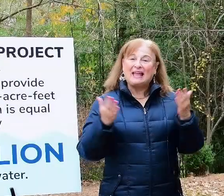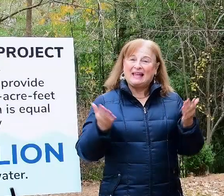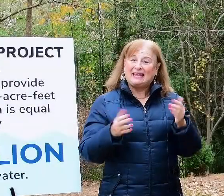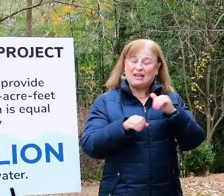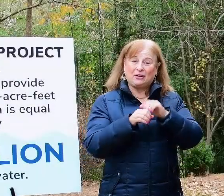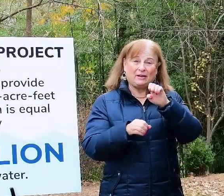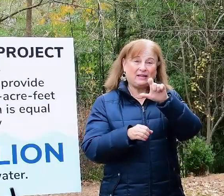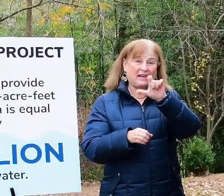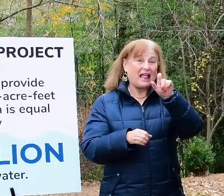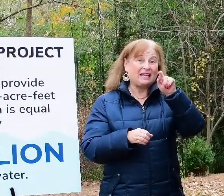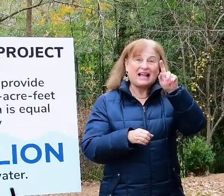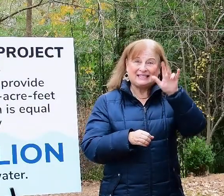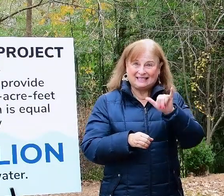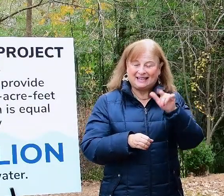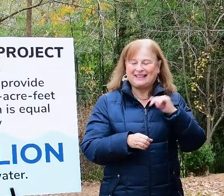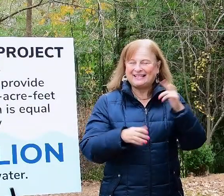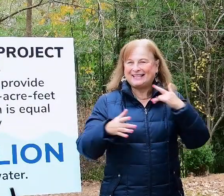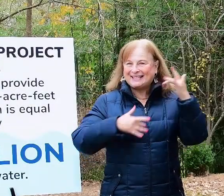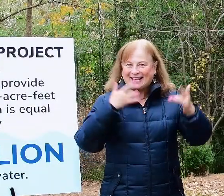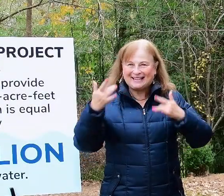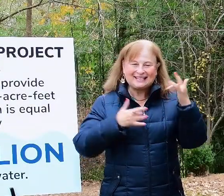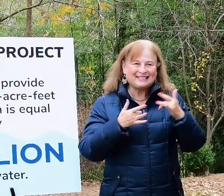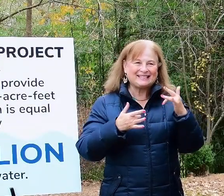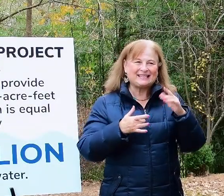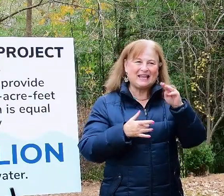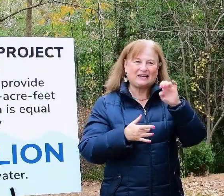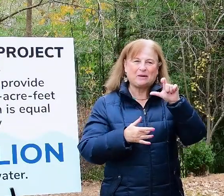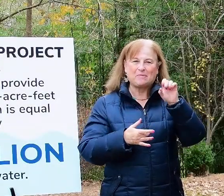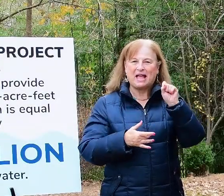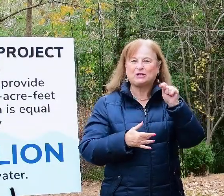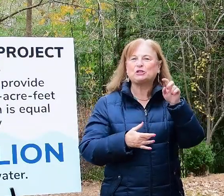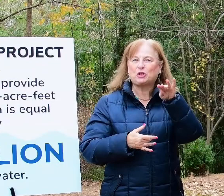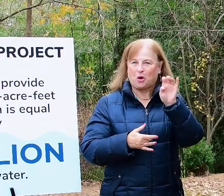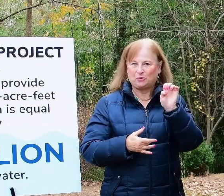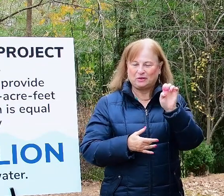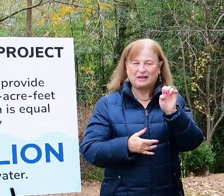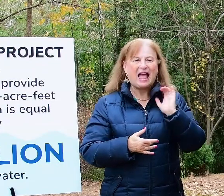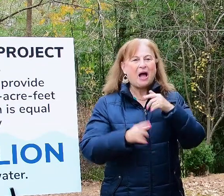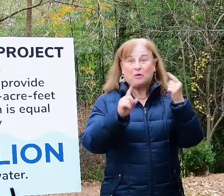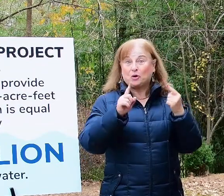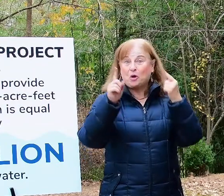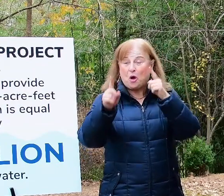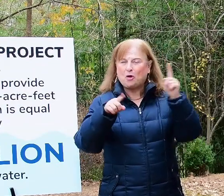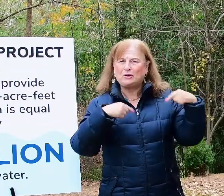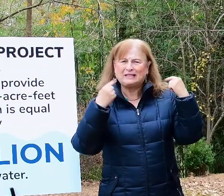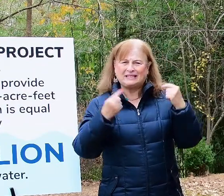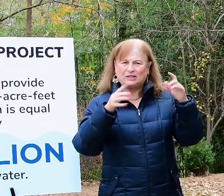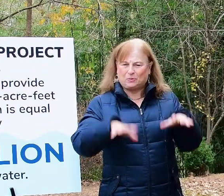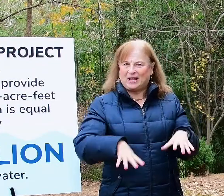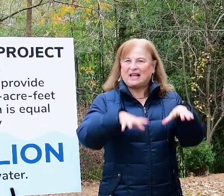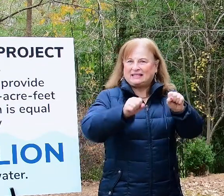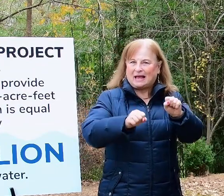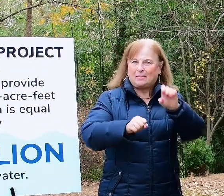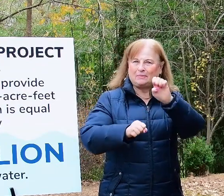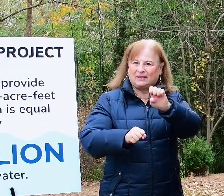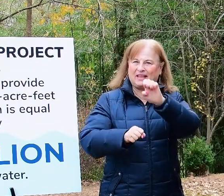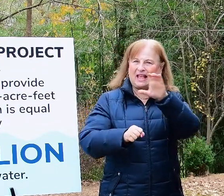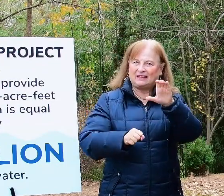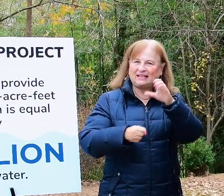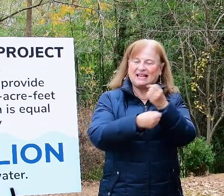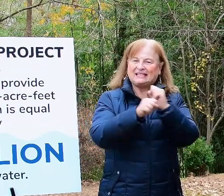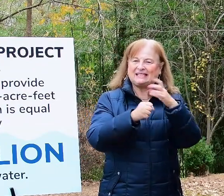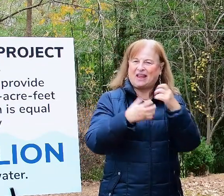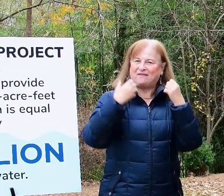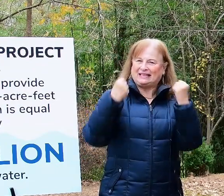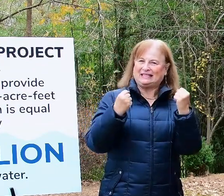Here in Ellicott City, this is an exciting milestone. Our goal since adopting the Ellicott City Safe